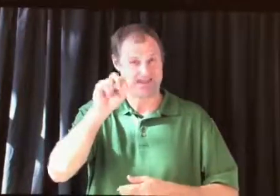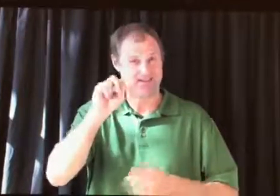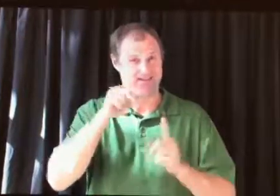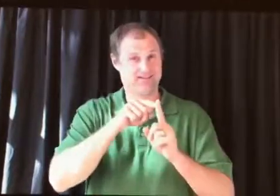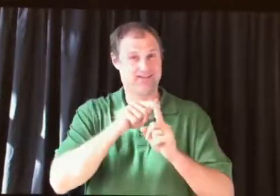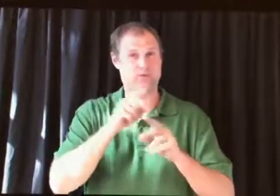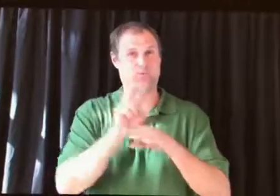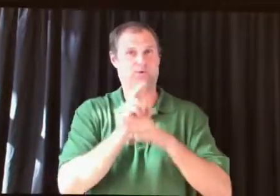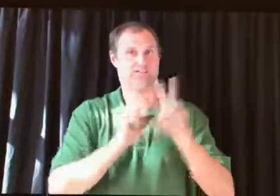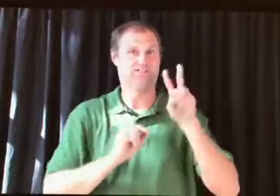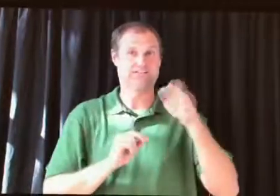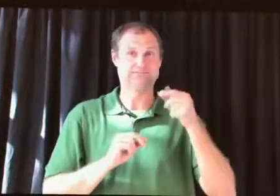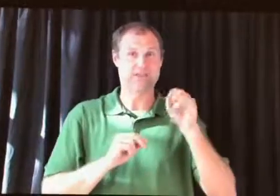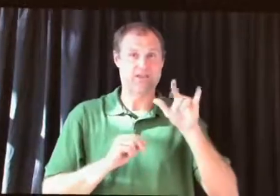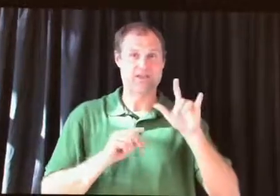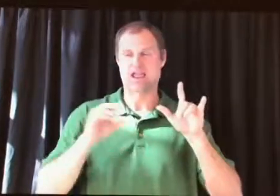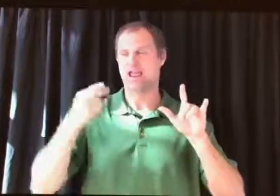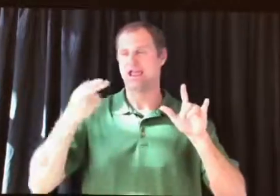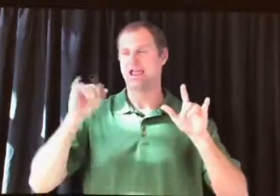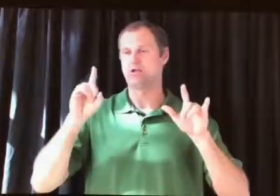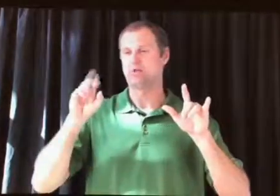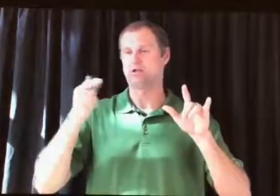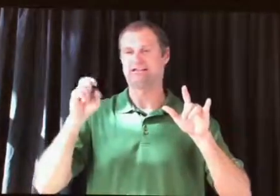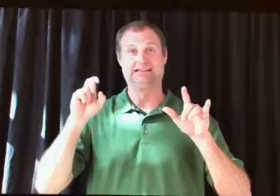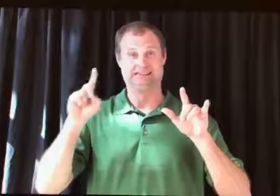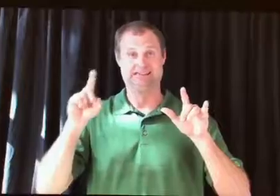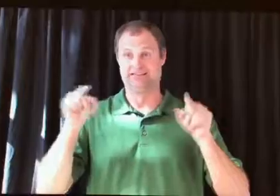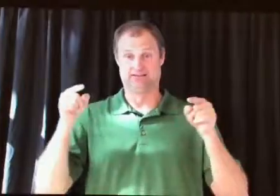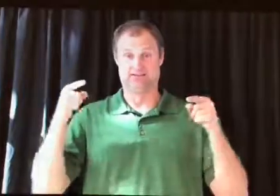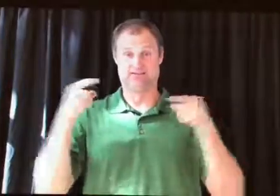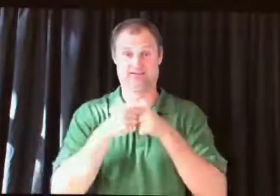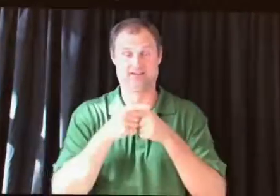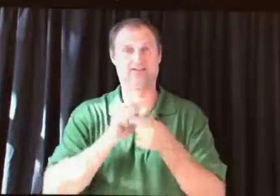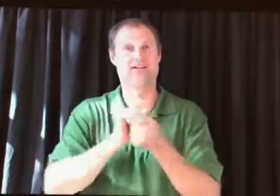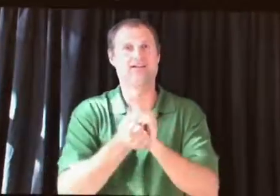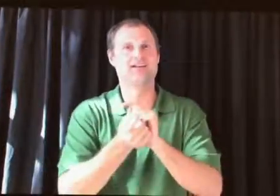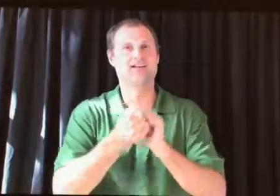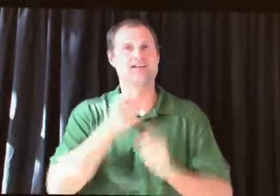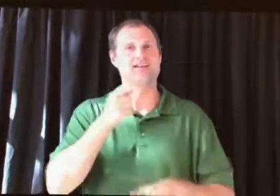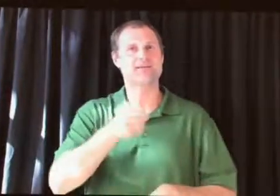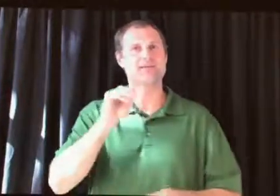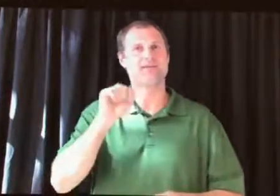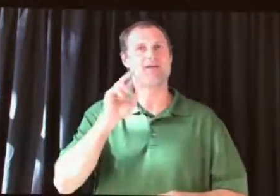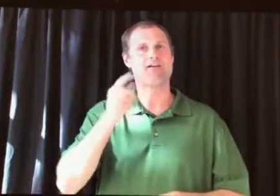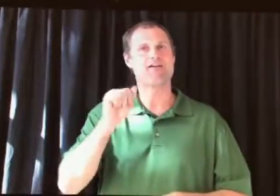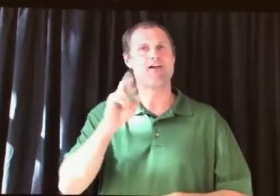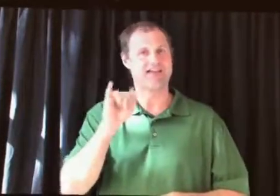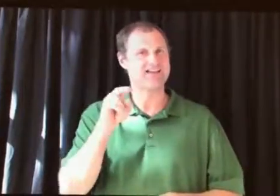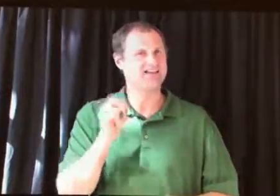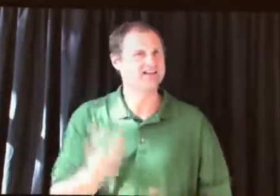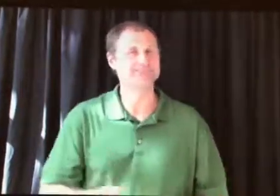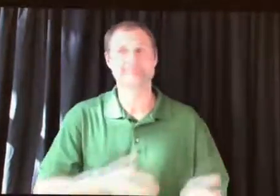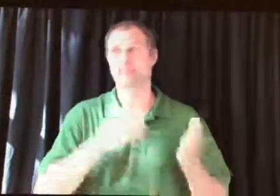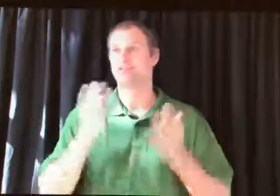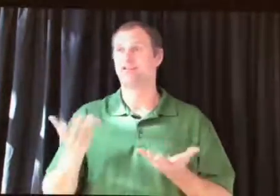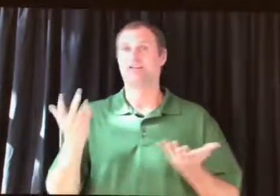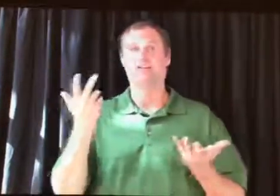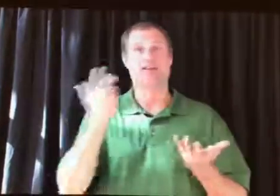few. It's like glue, food processing, margarine even. Take vegetable oil